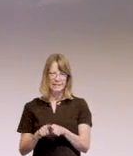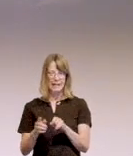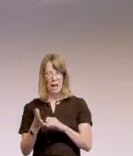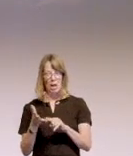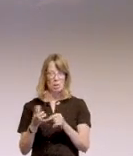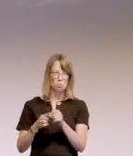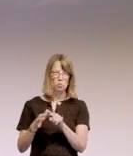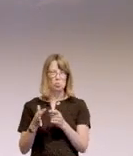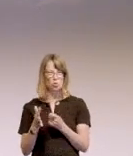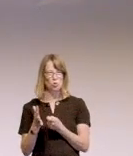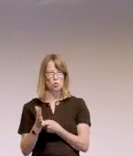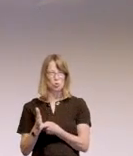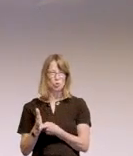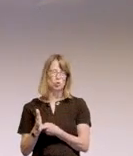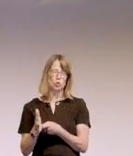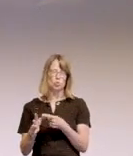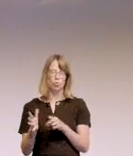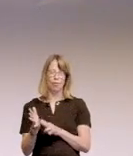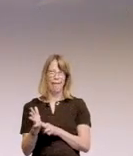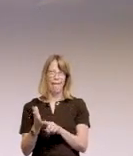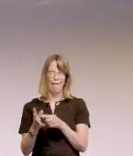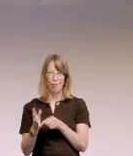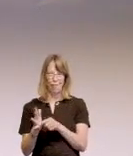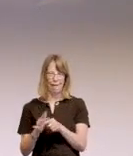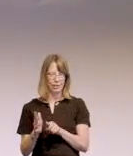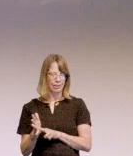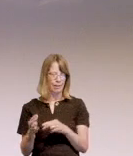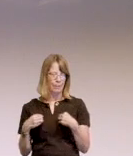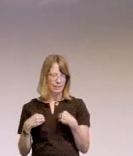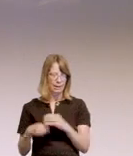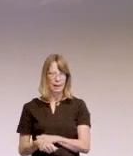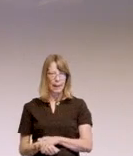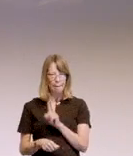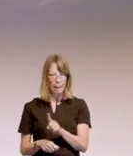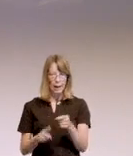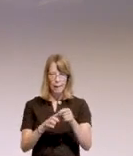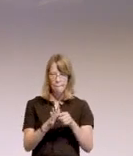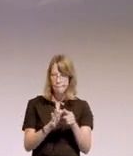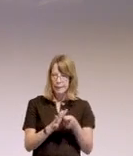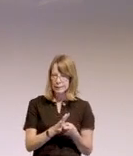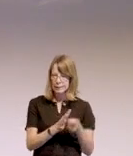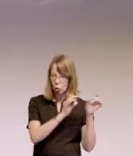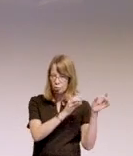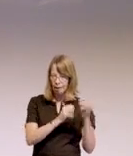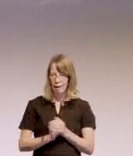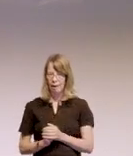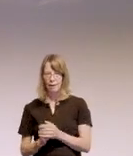However, Pete, his native language is Auslan, and Ryan's native language is